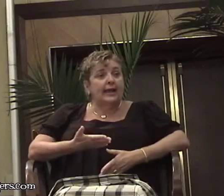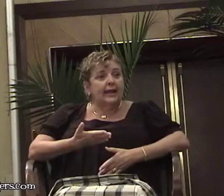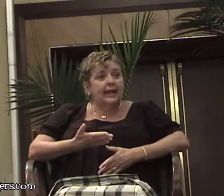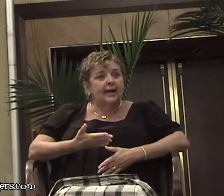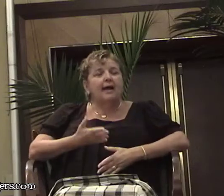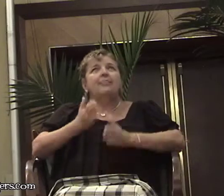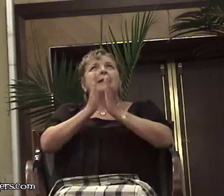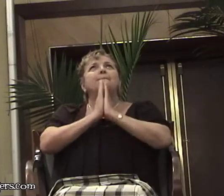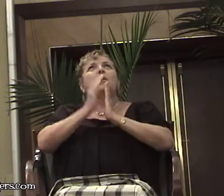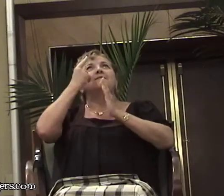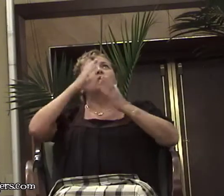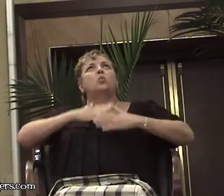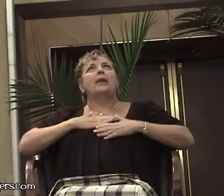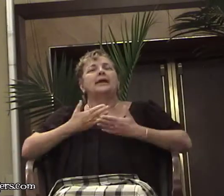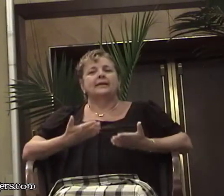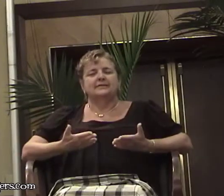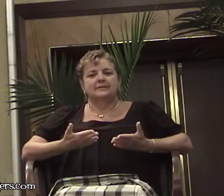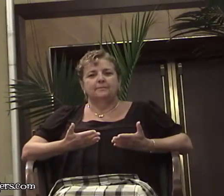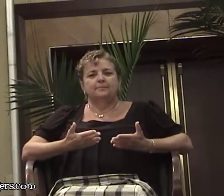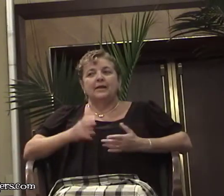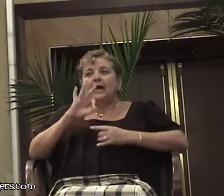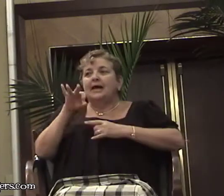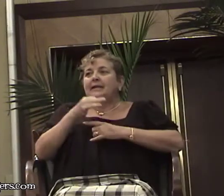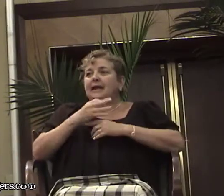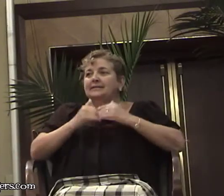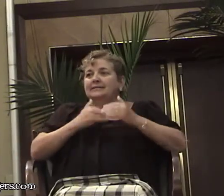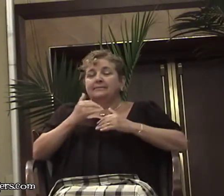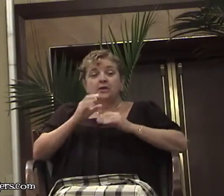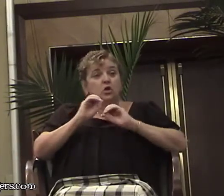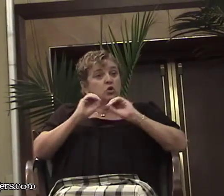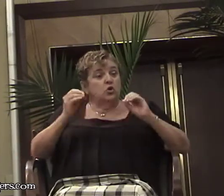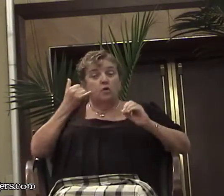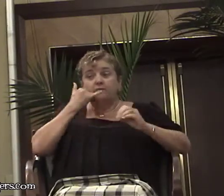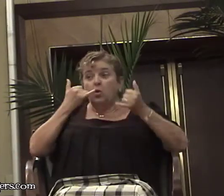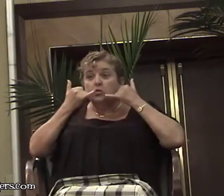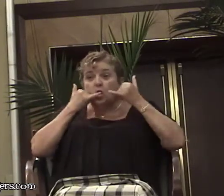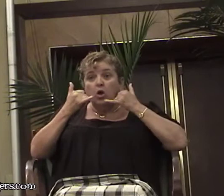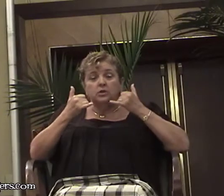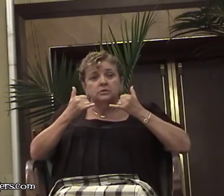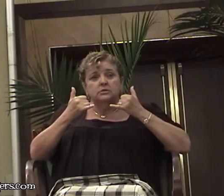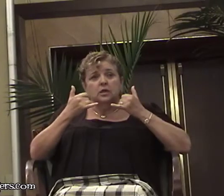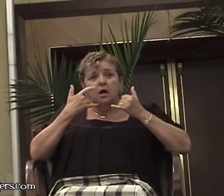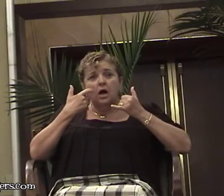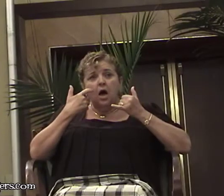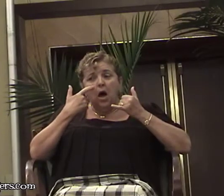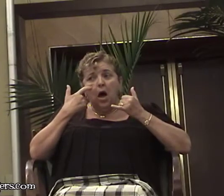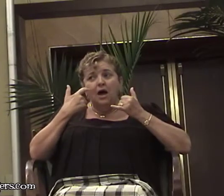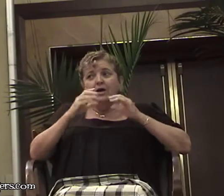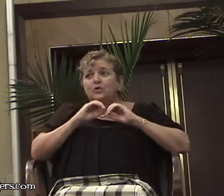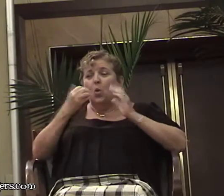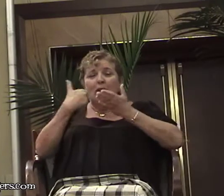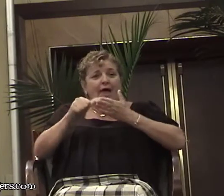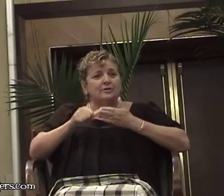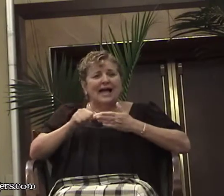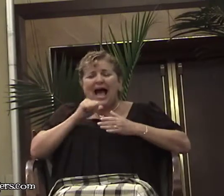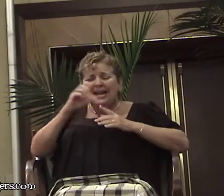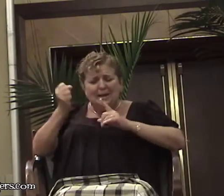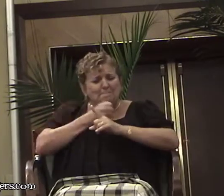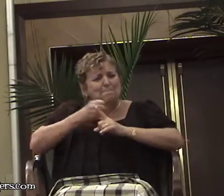The 9th step, direct amends. No phone calls, no letters from me, because you know why? Because I didn't beat you with it back through the mail or over the phone, you know? And whenever I want to write a letter,